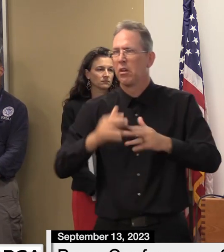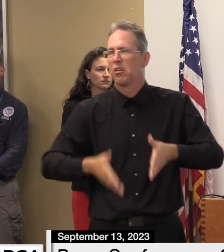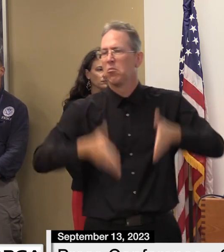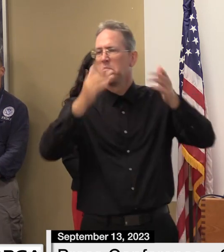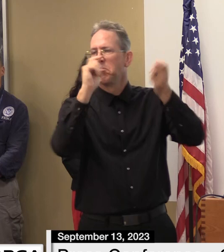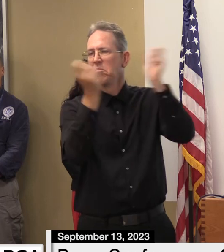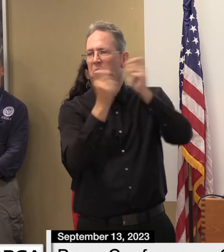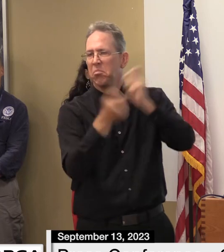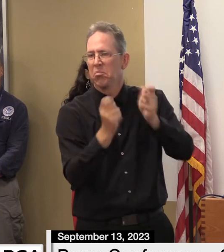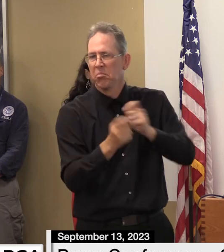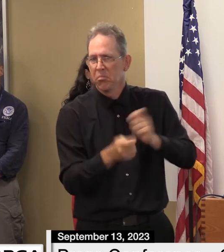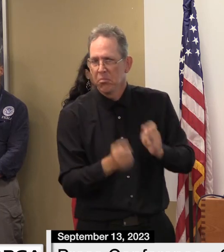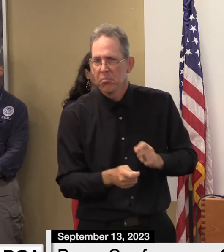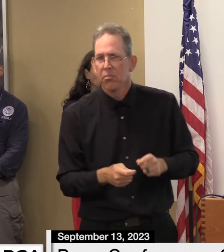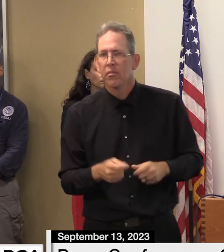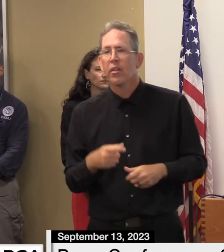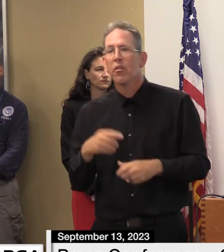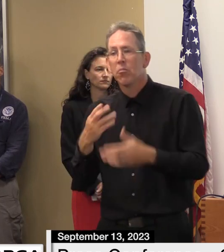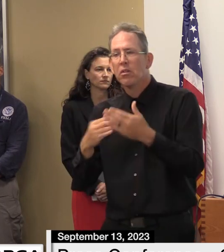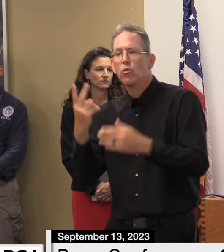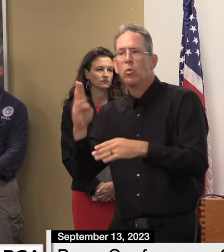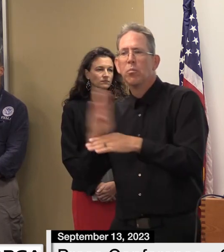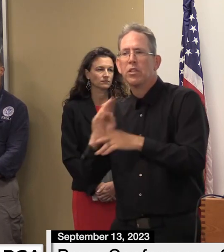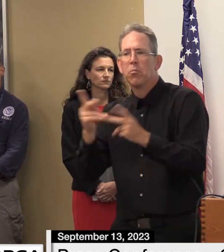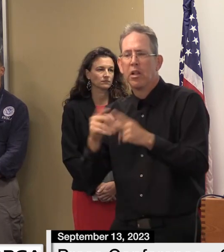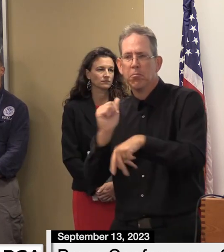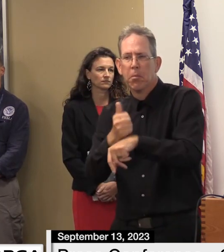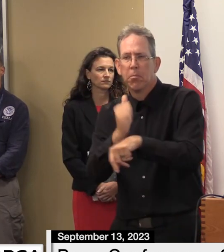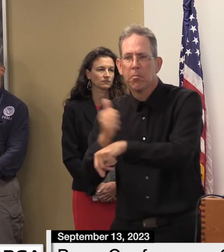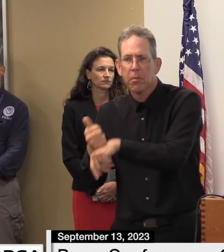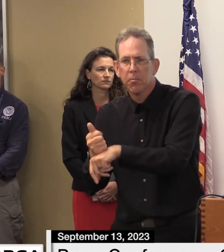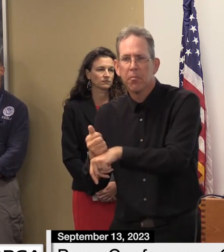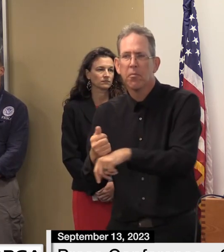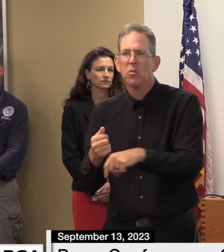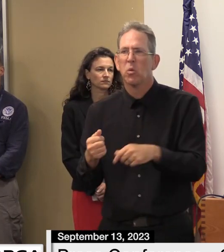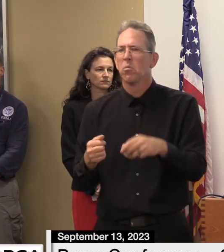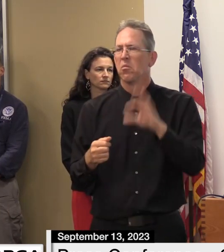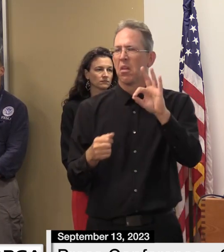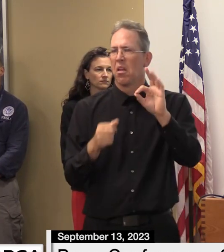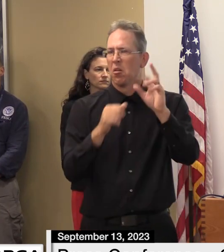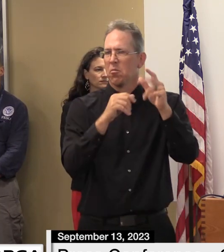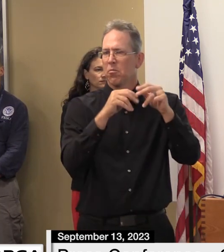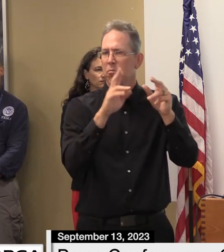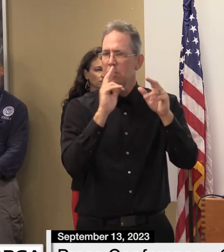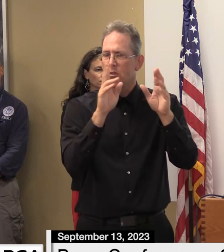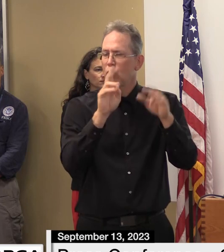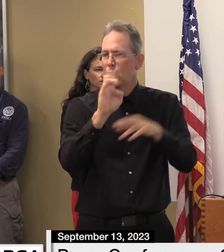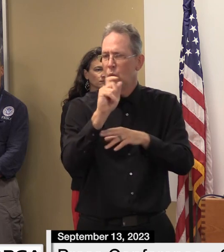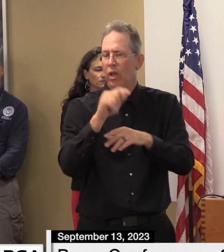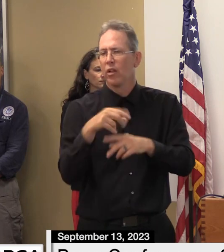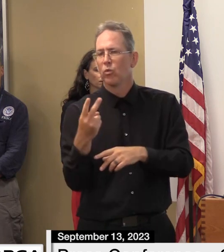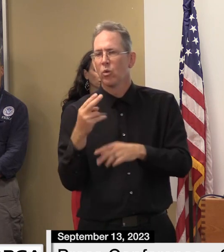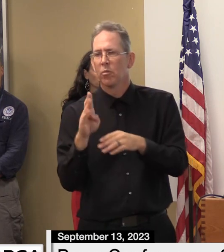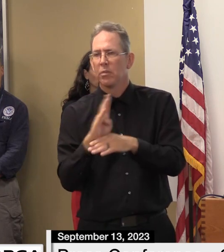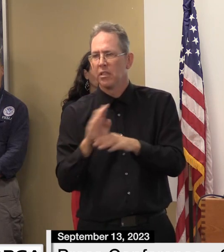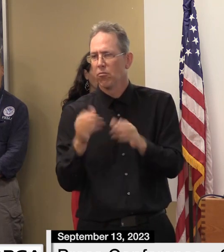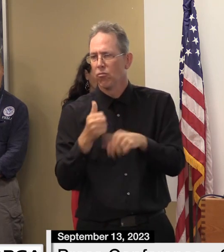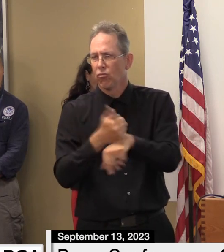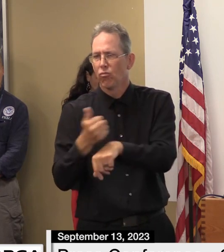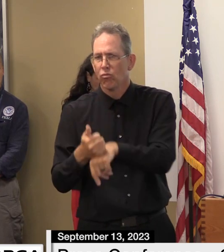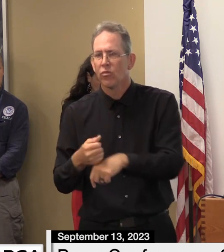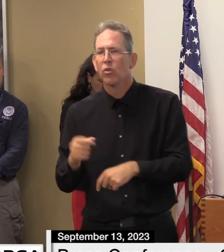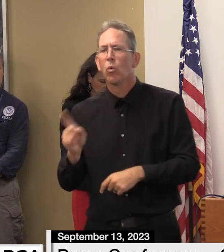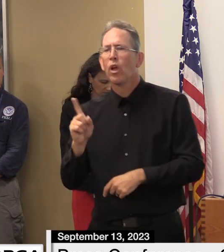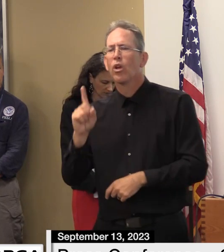2 commercial units as well. And this is a project and an investment in right in downtown St. Johnsbury, which we're also very excited about. And beyond these